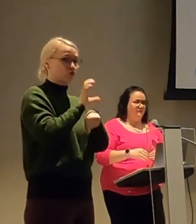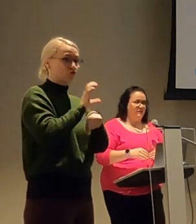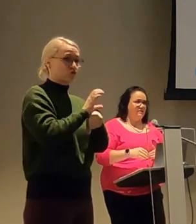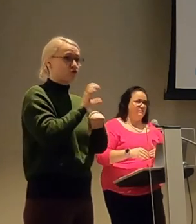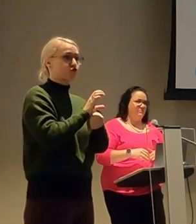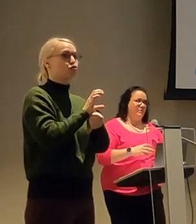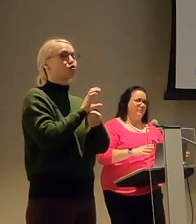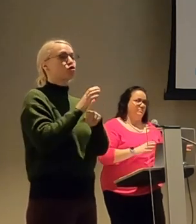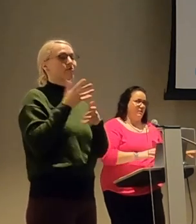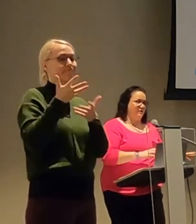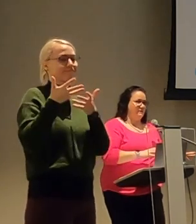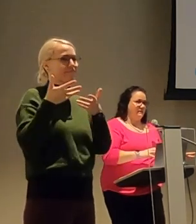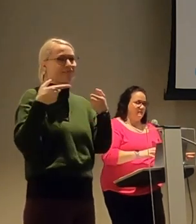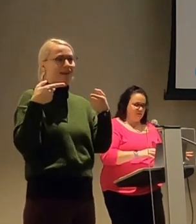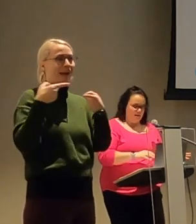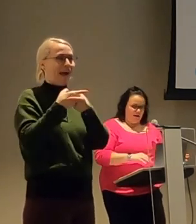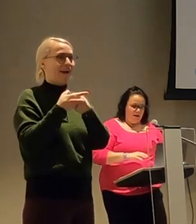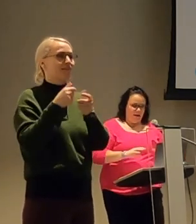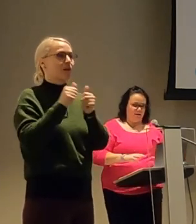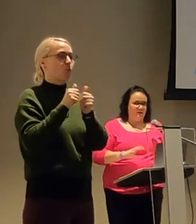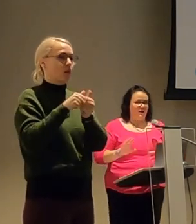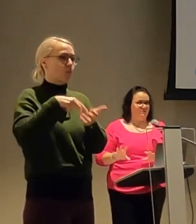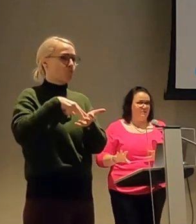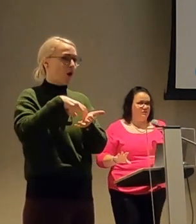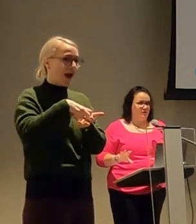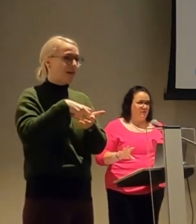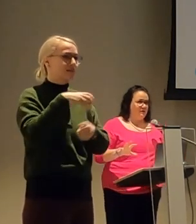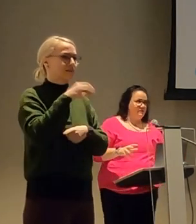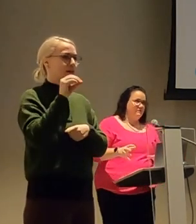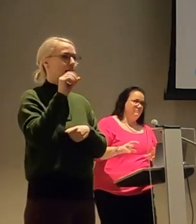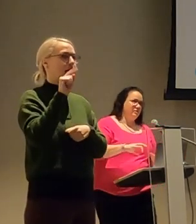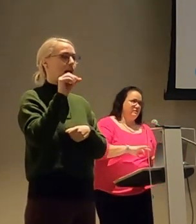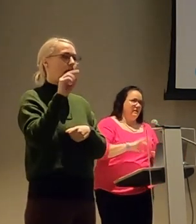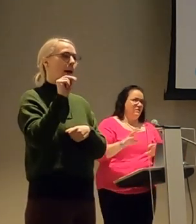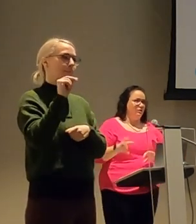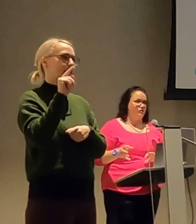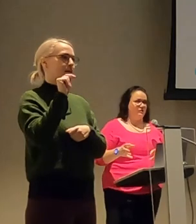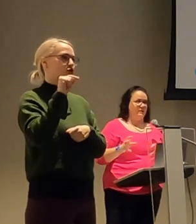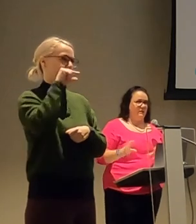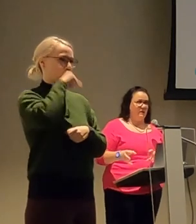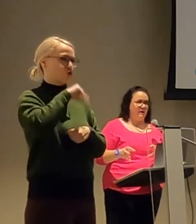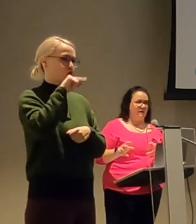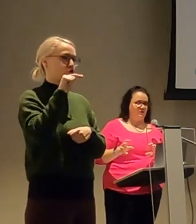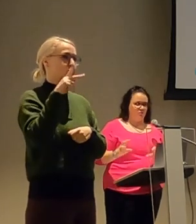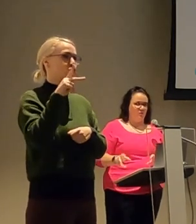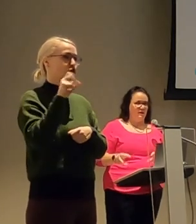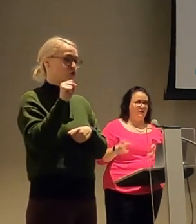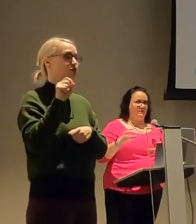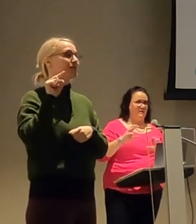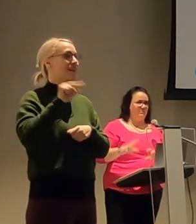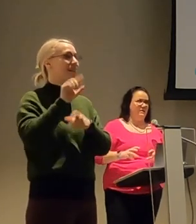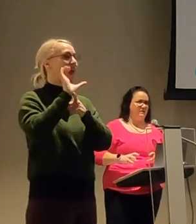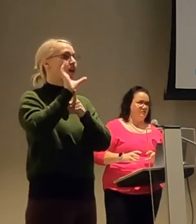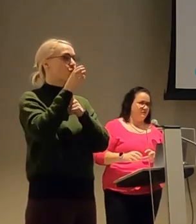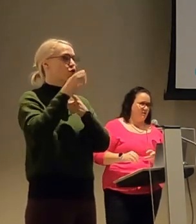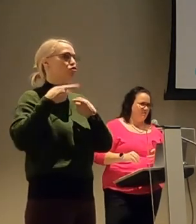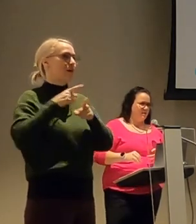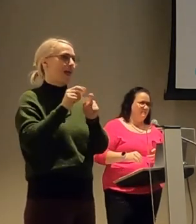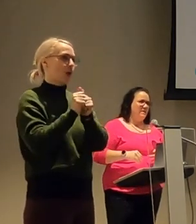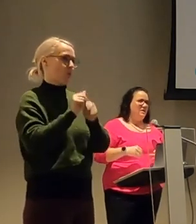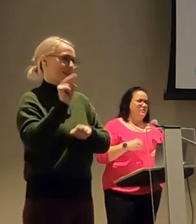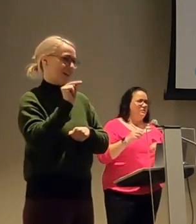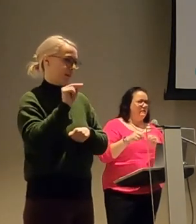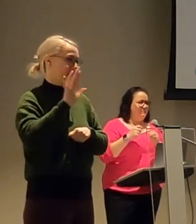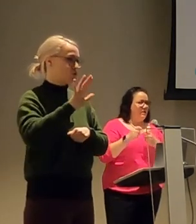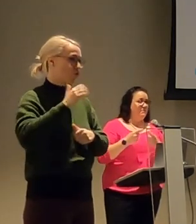in conflicts with both the Protestants and the Ottoman Turks, which they culturally aligned with Nebuchadnezzar's